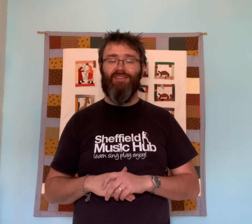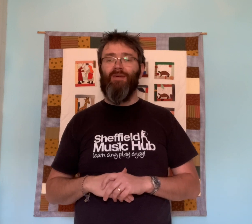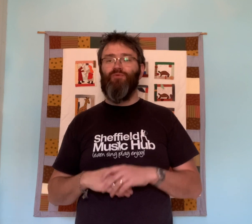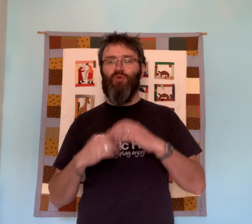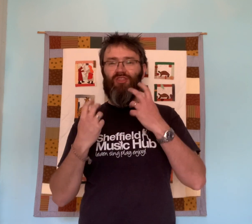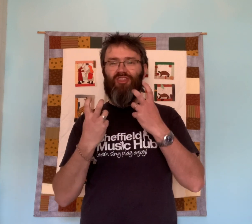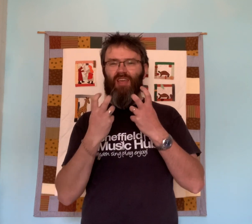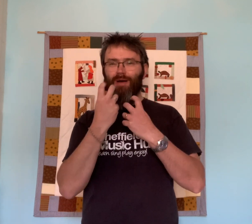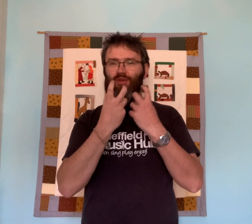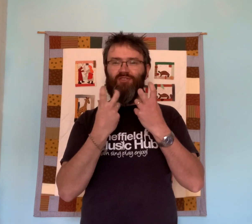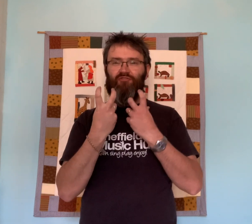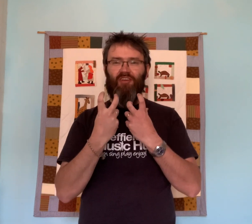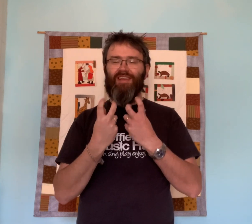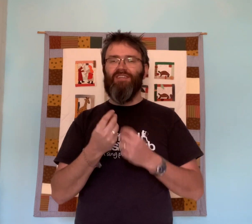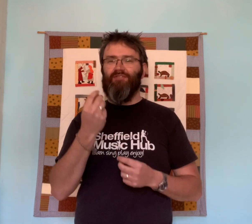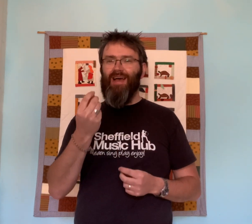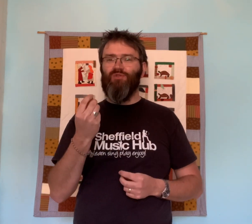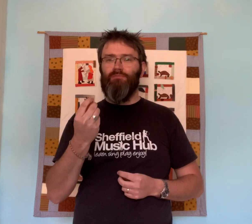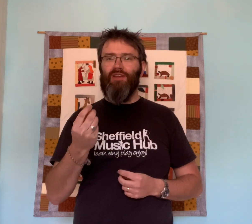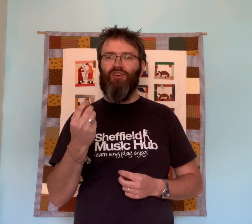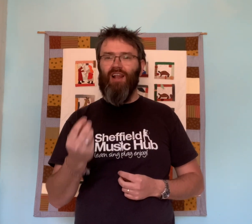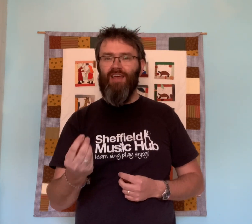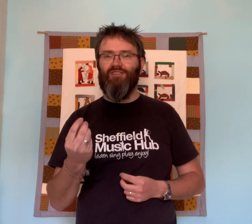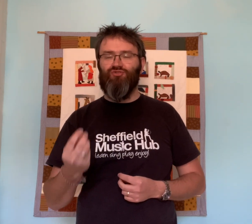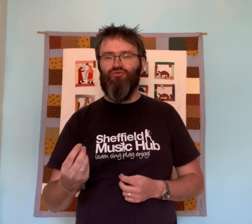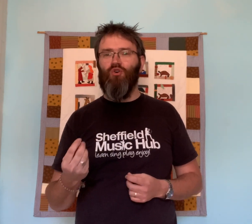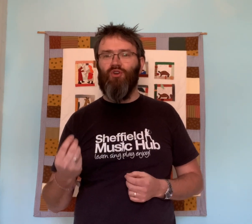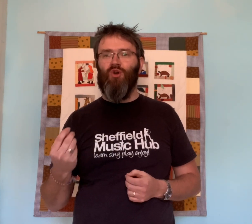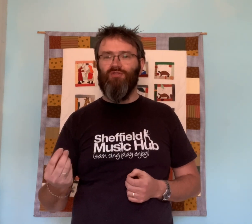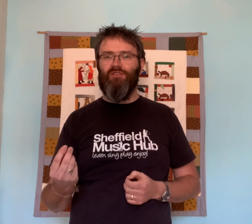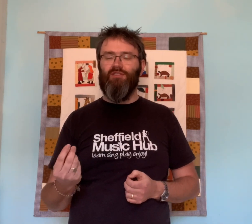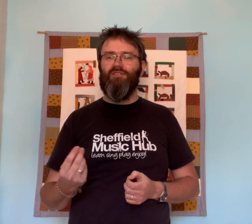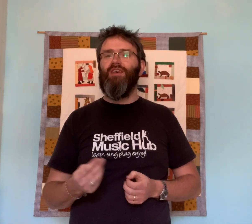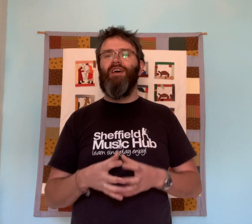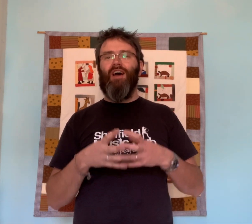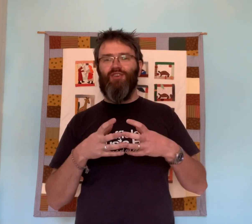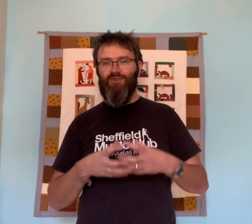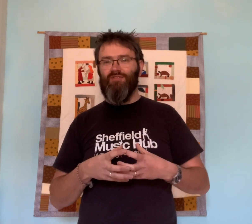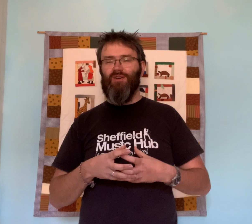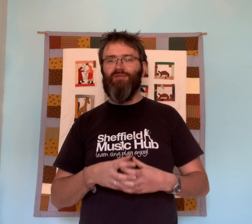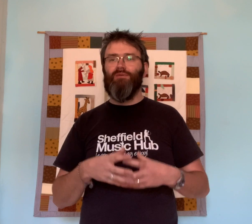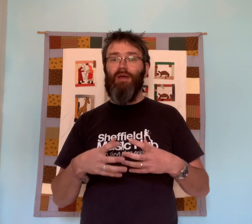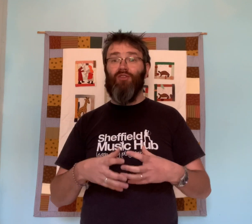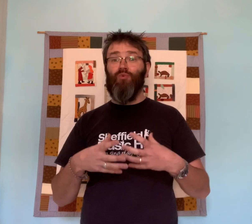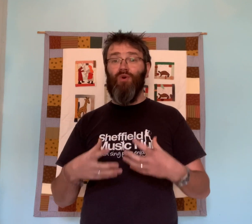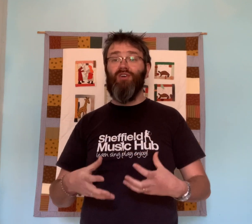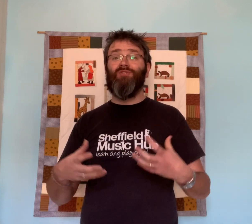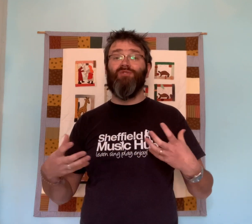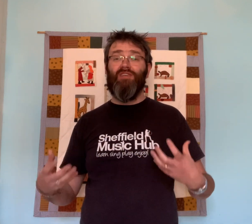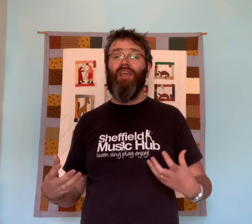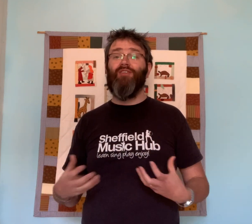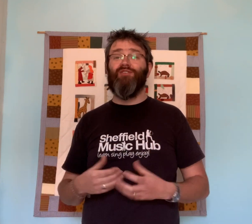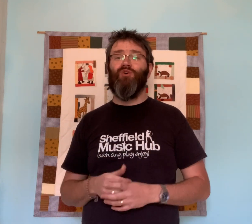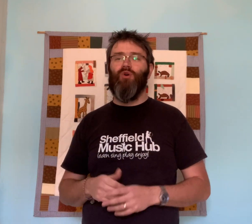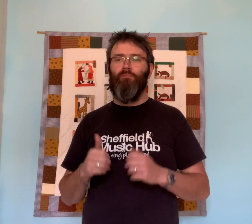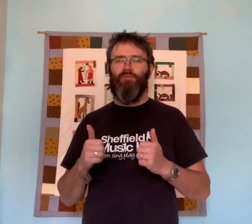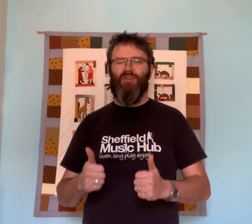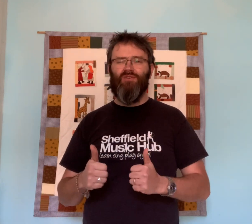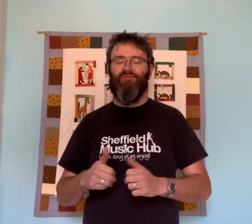you can think about those feelings of how to make clear, strong consonants and use those to make the words you're singing in the song beautifully